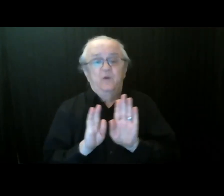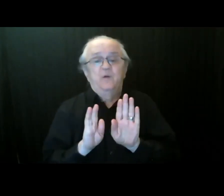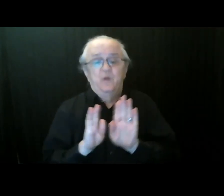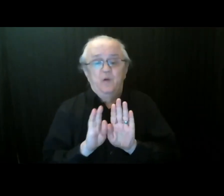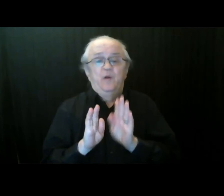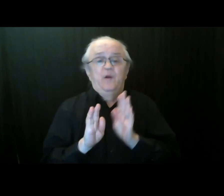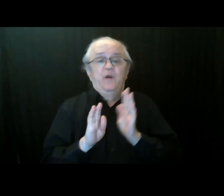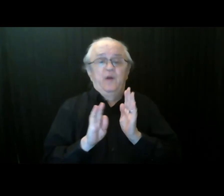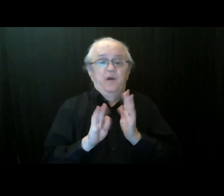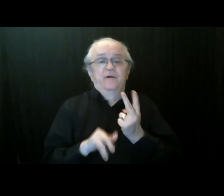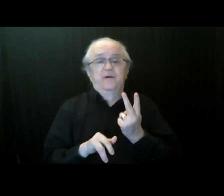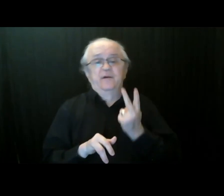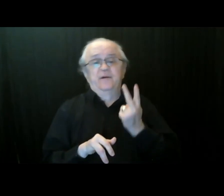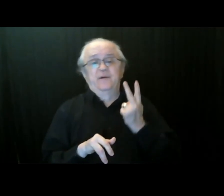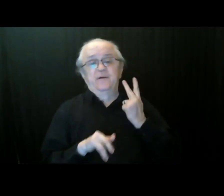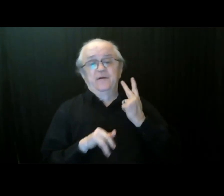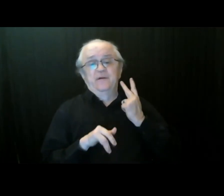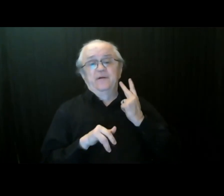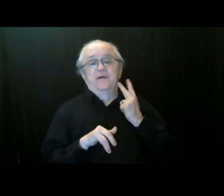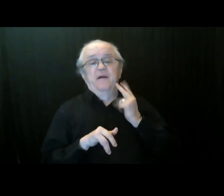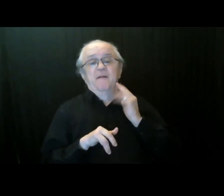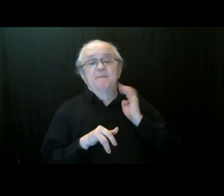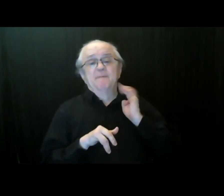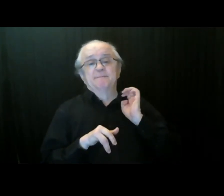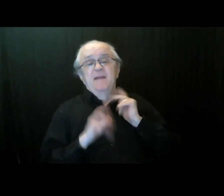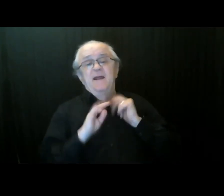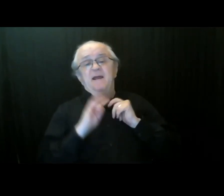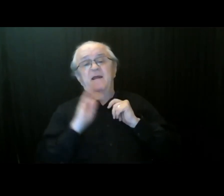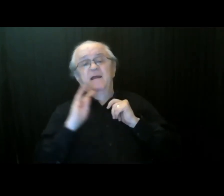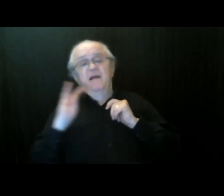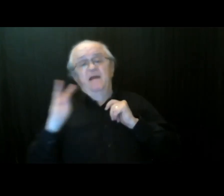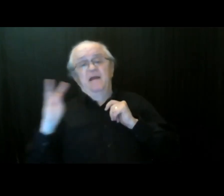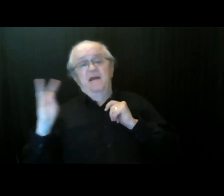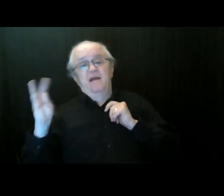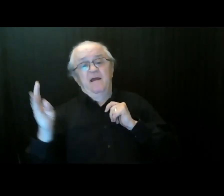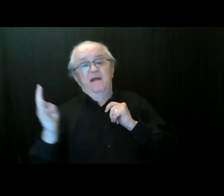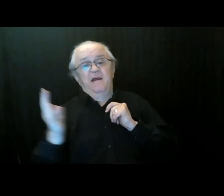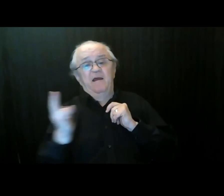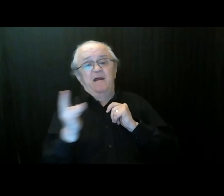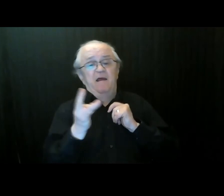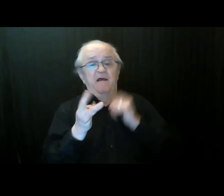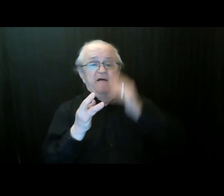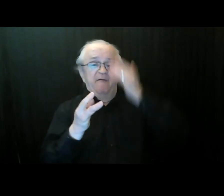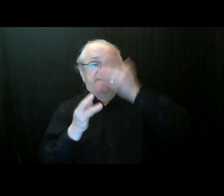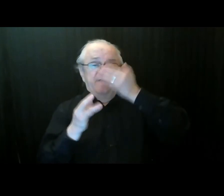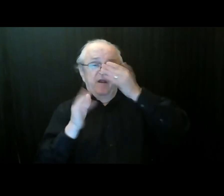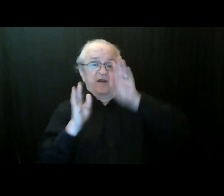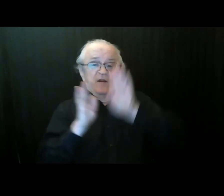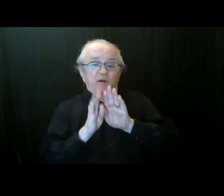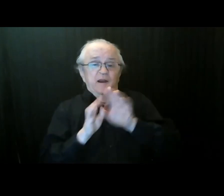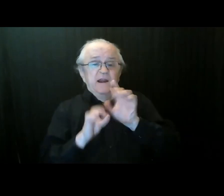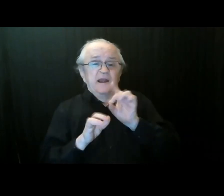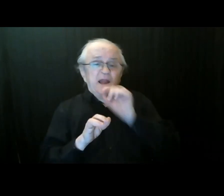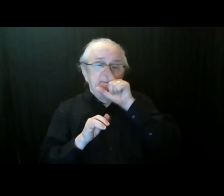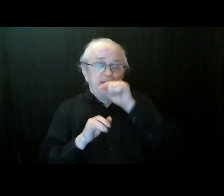our walk, and then we returned through the front door, and Dickie Peep was over underneath the hedges, already